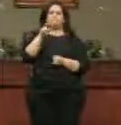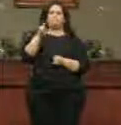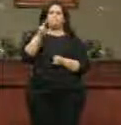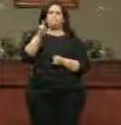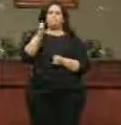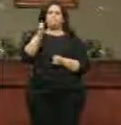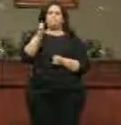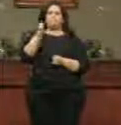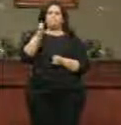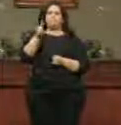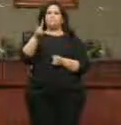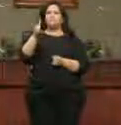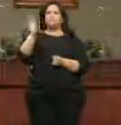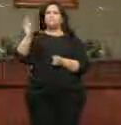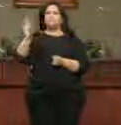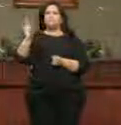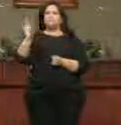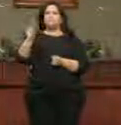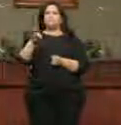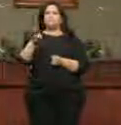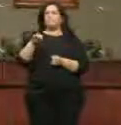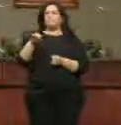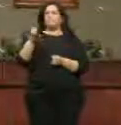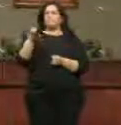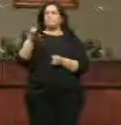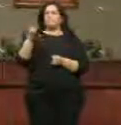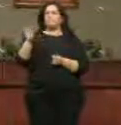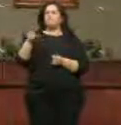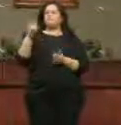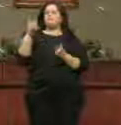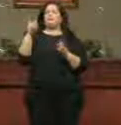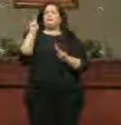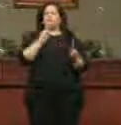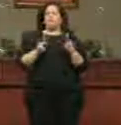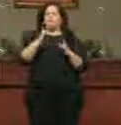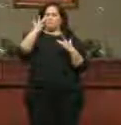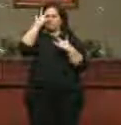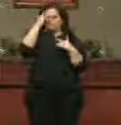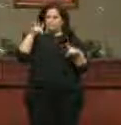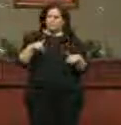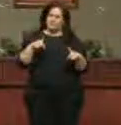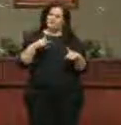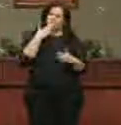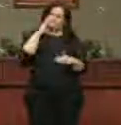109,650 positive COVID-19 cases in Orange County. That's the bad news,